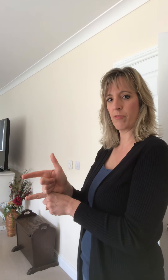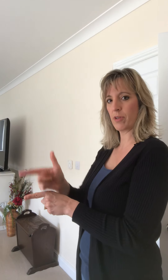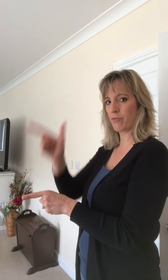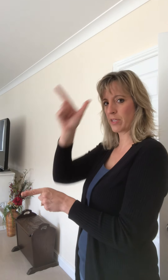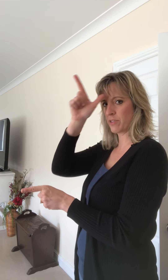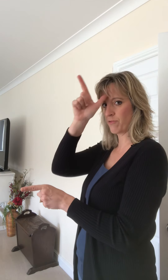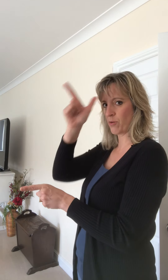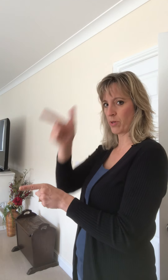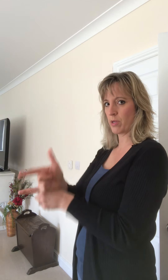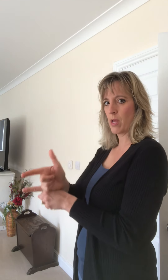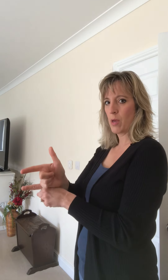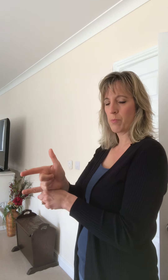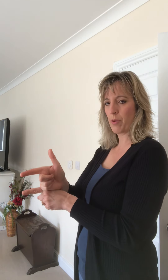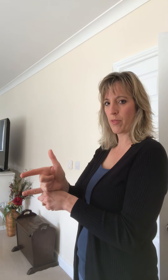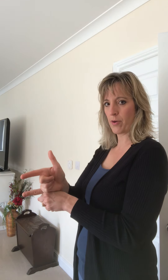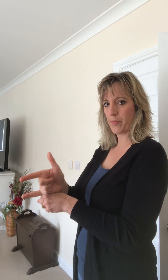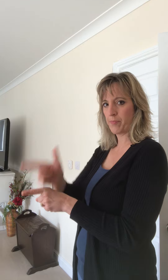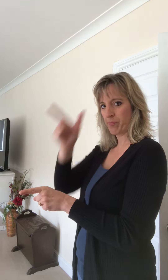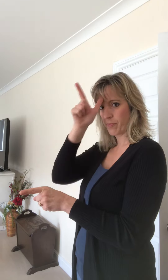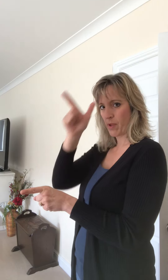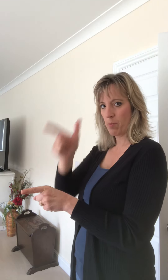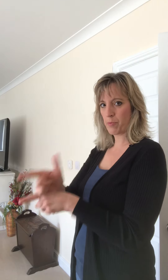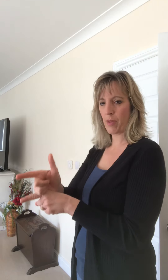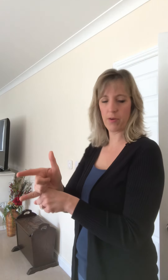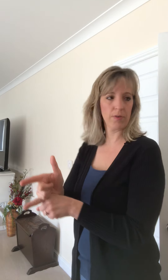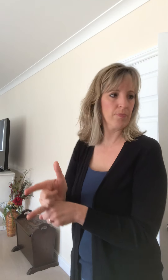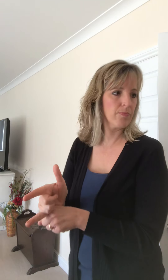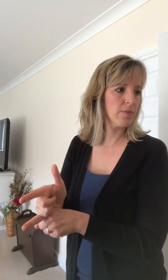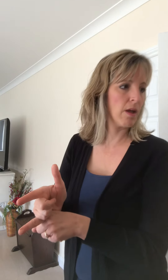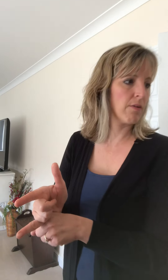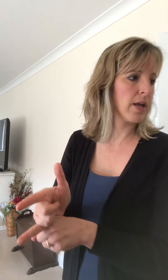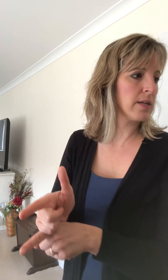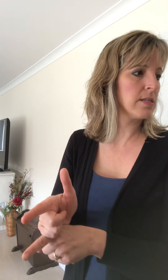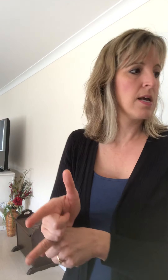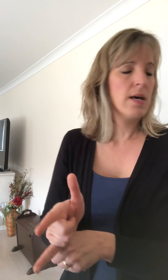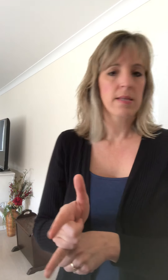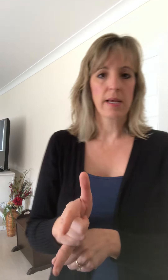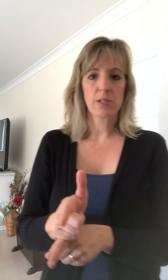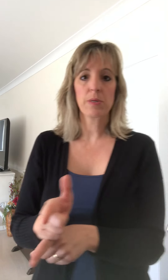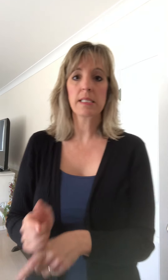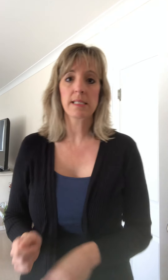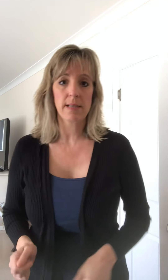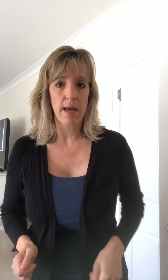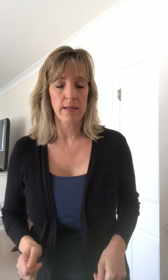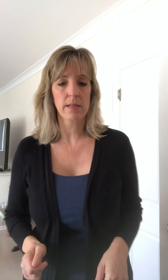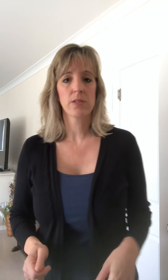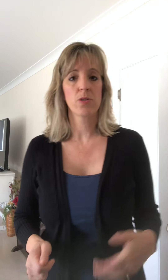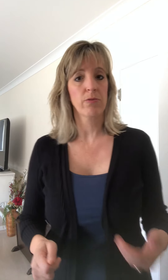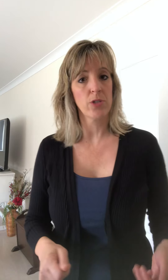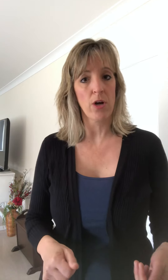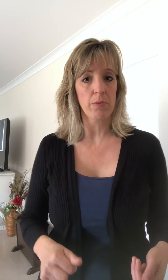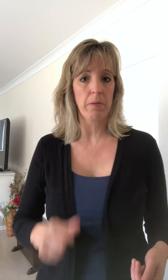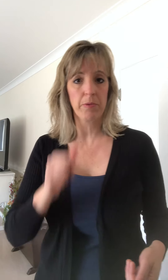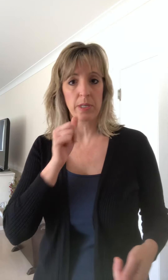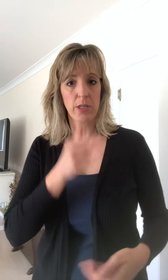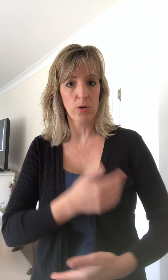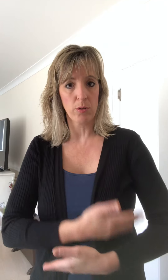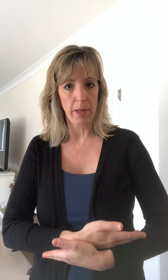finger facing forward. Brother, brother. All right, the next one is son. So for daughter, remember we did girl,